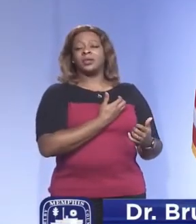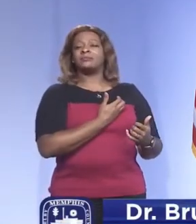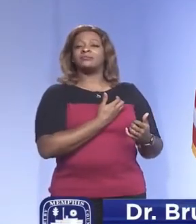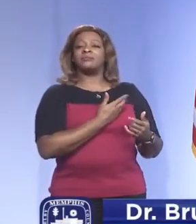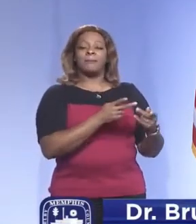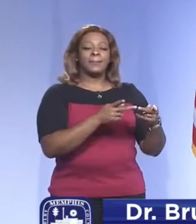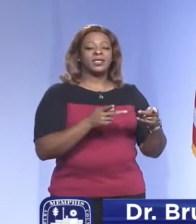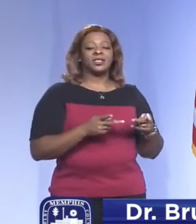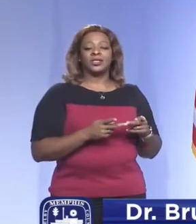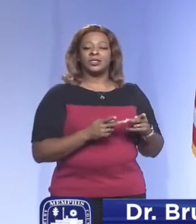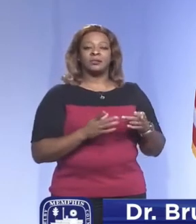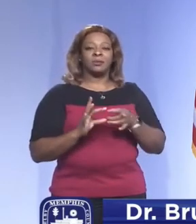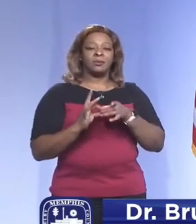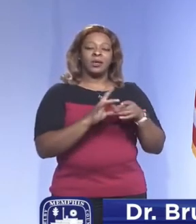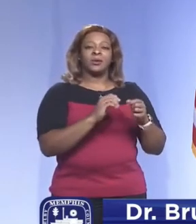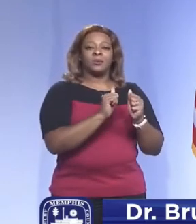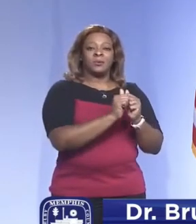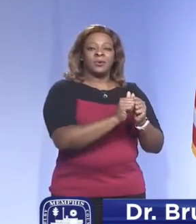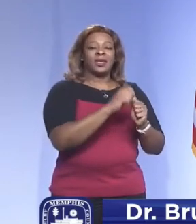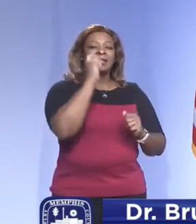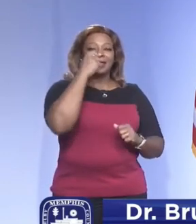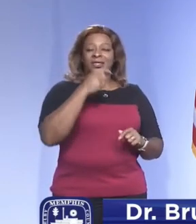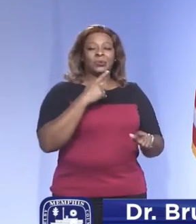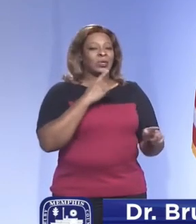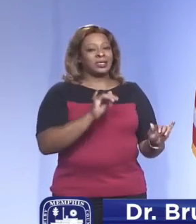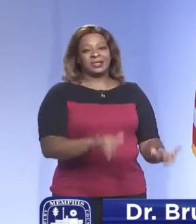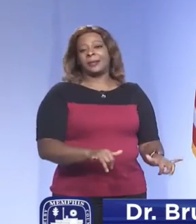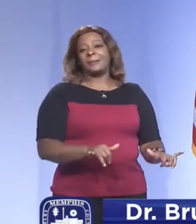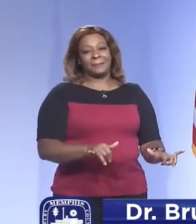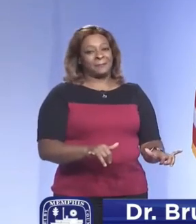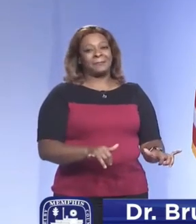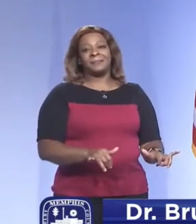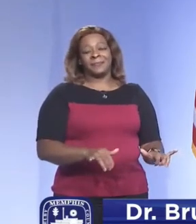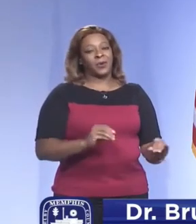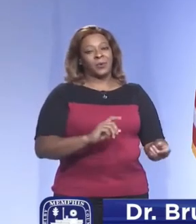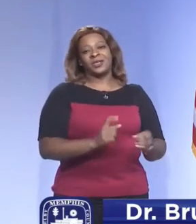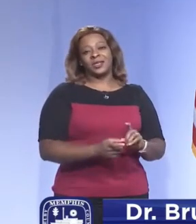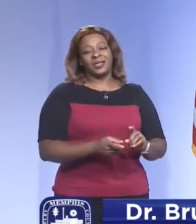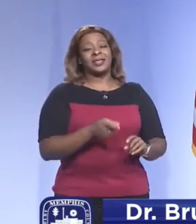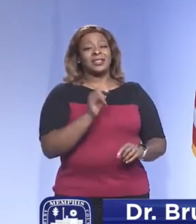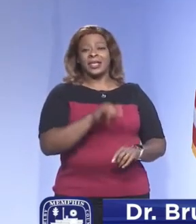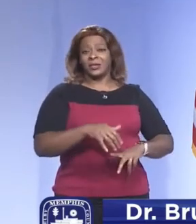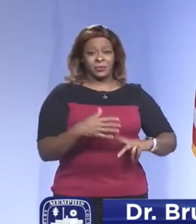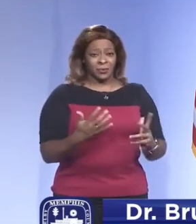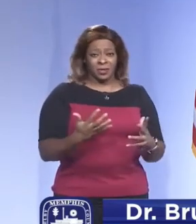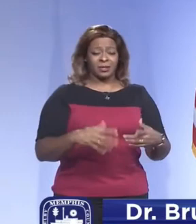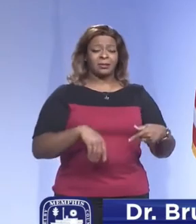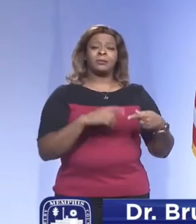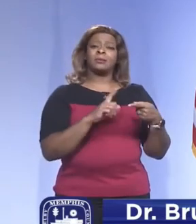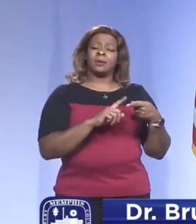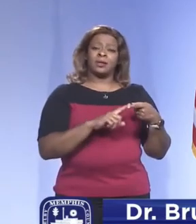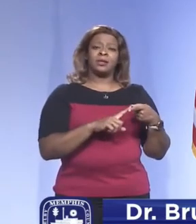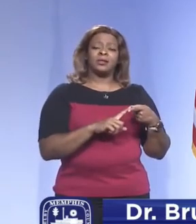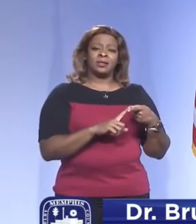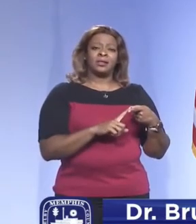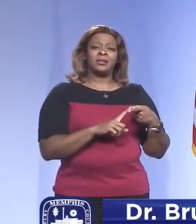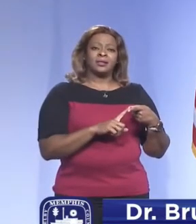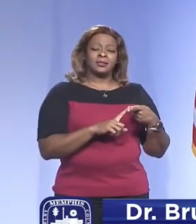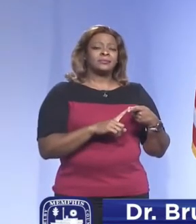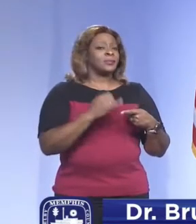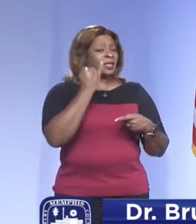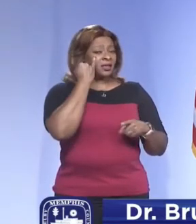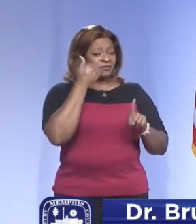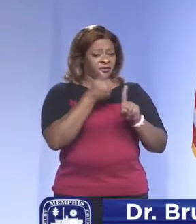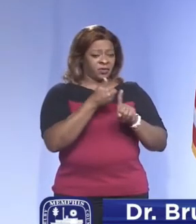position as it relates to testing is still the same. And that is that, one, if